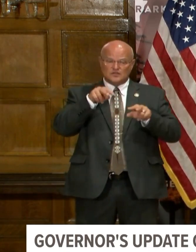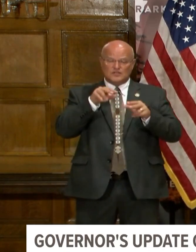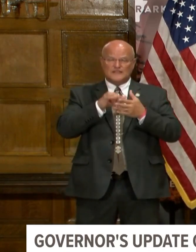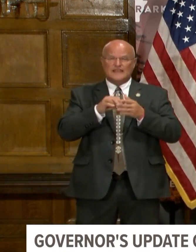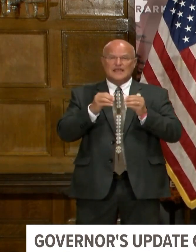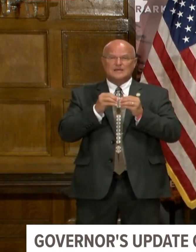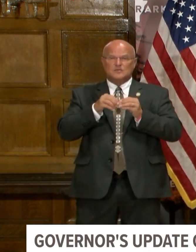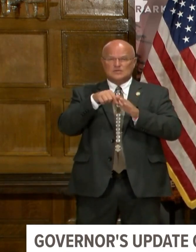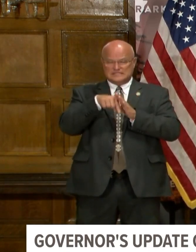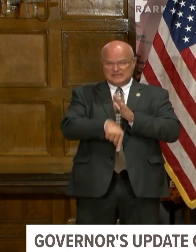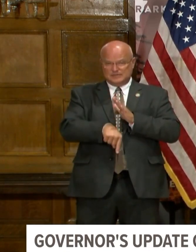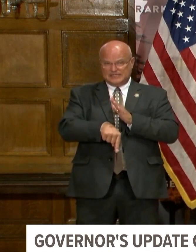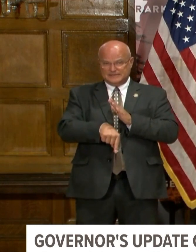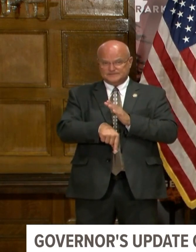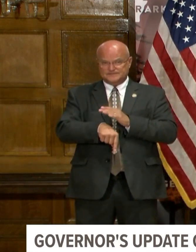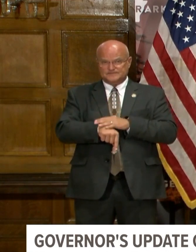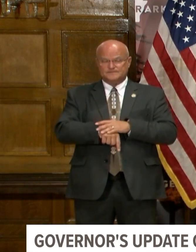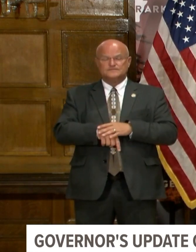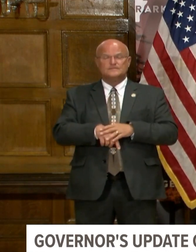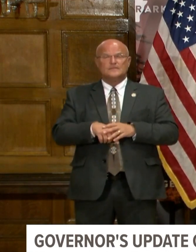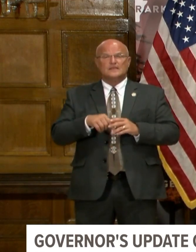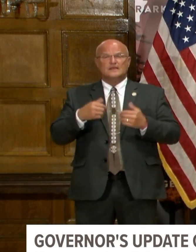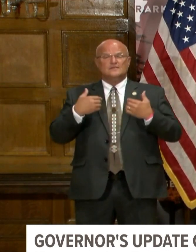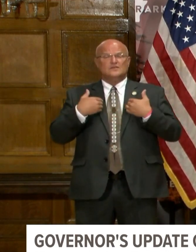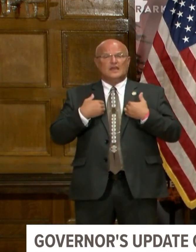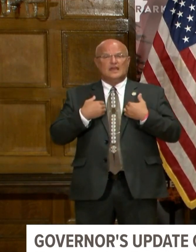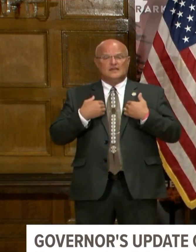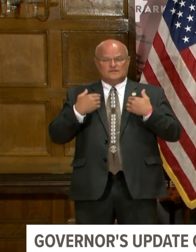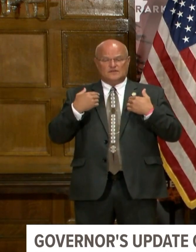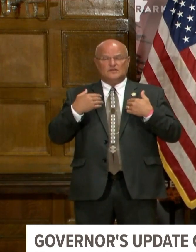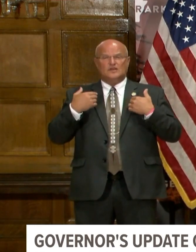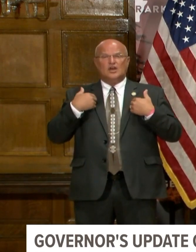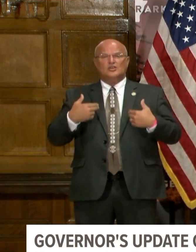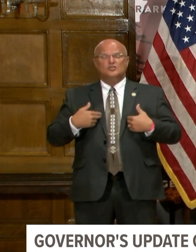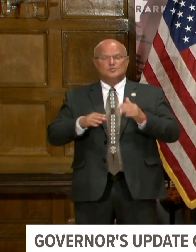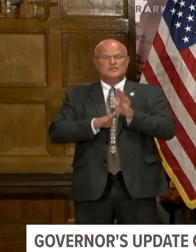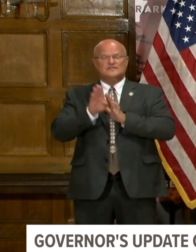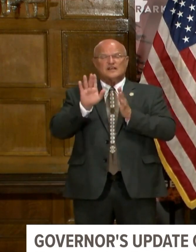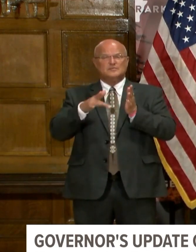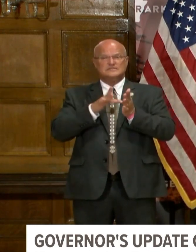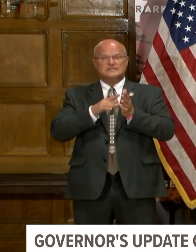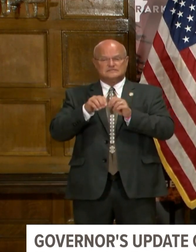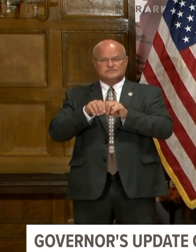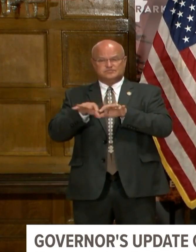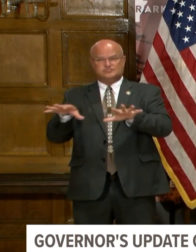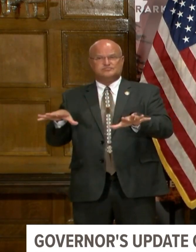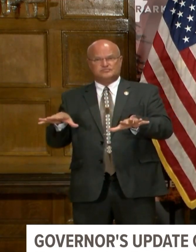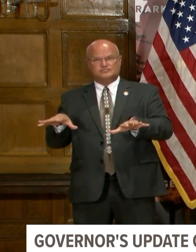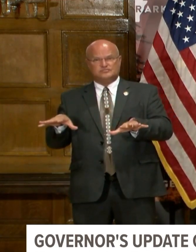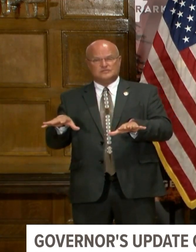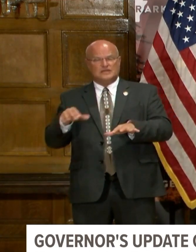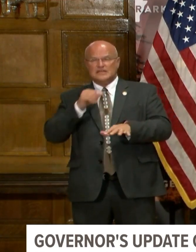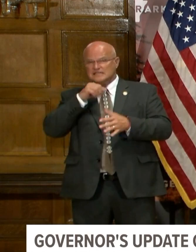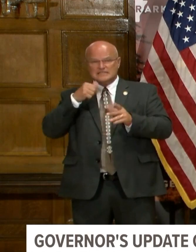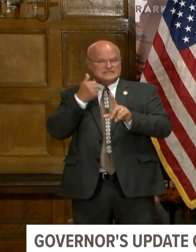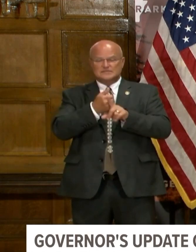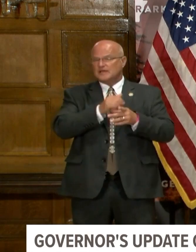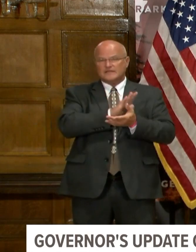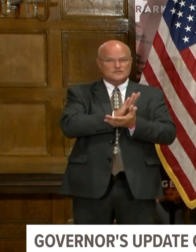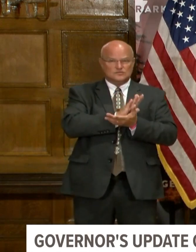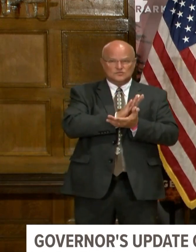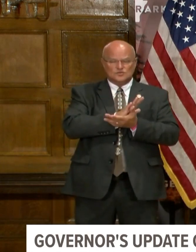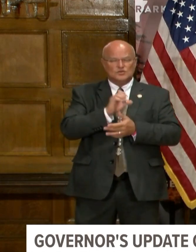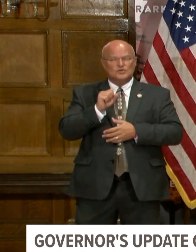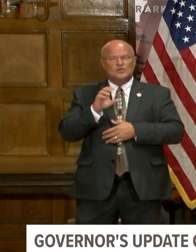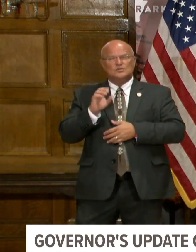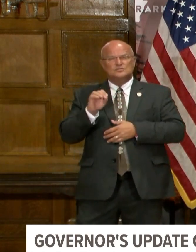look at that more deeply. If you've got a Human Development Center that's got an outbreak there, that doesn't impact the schools.